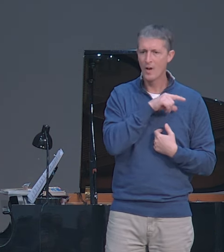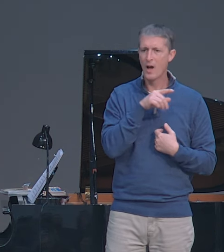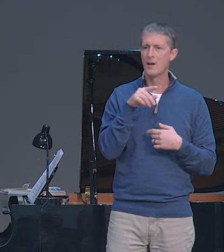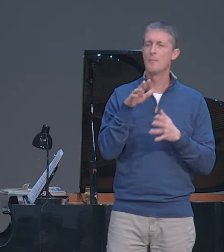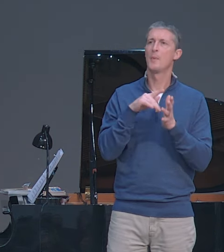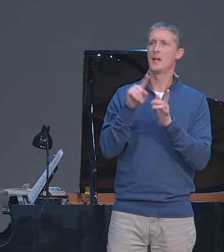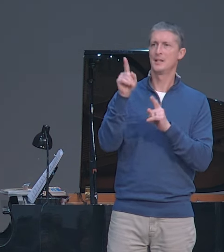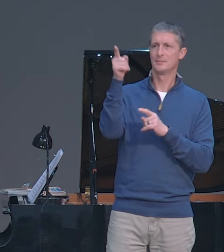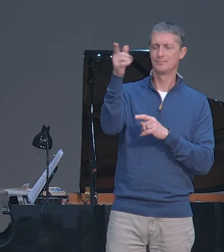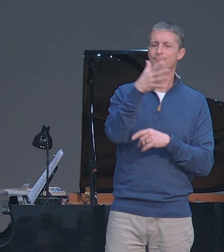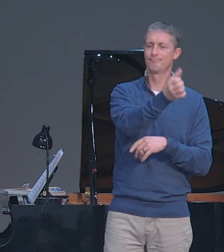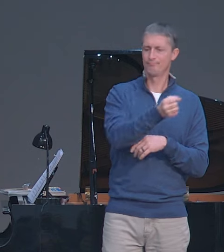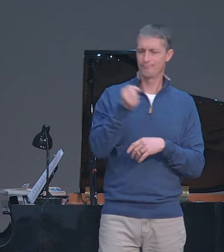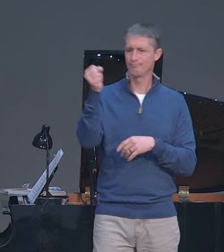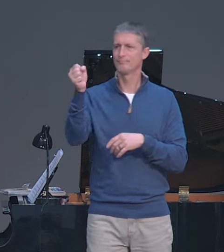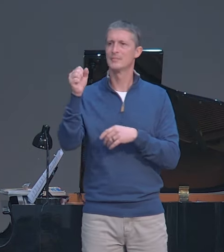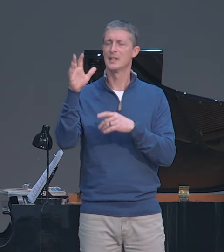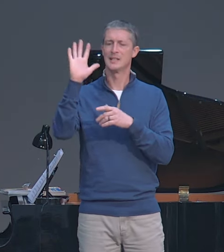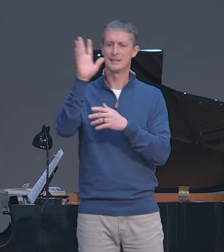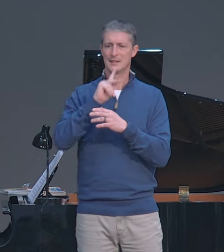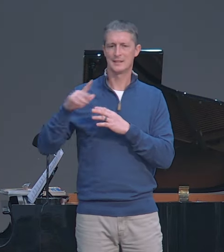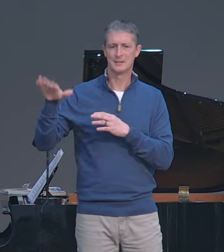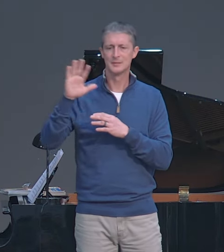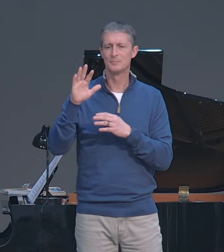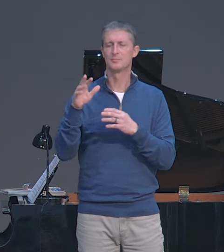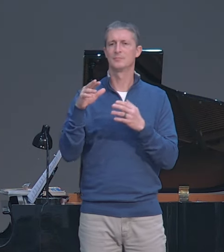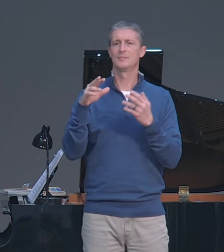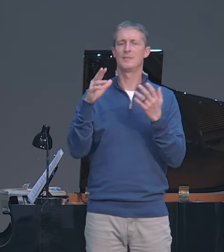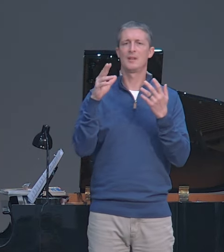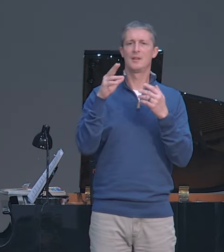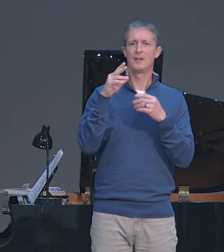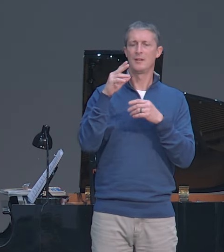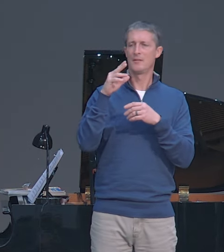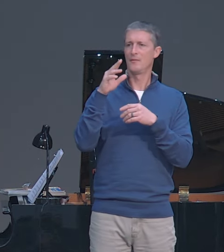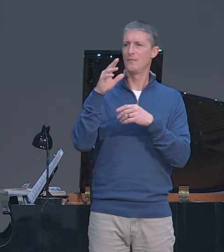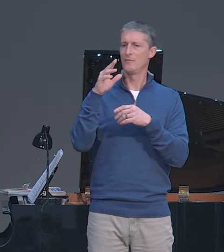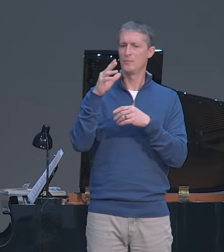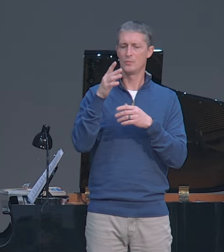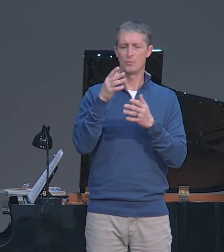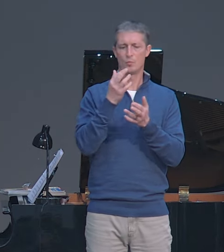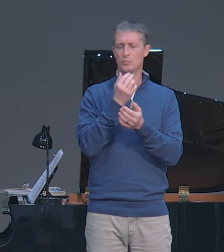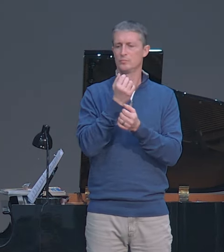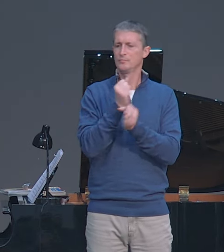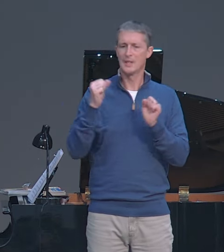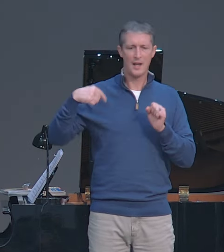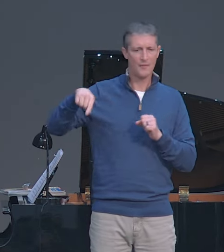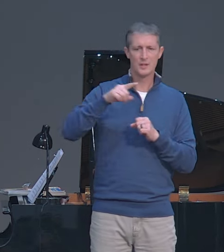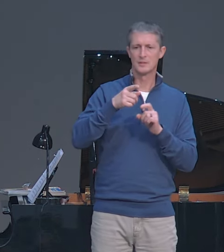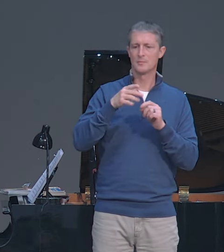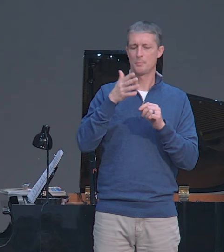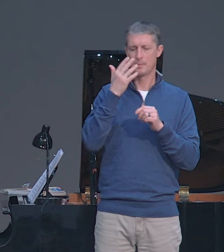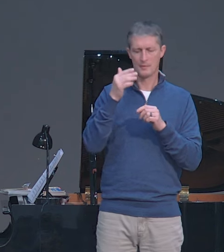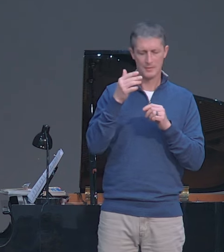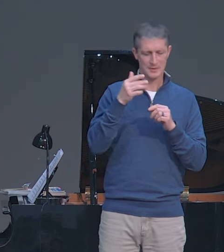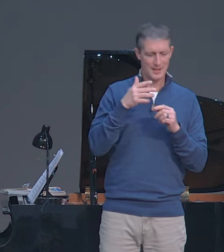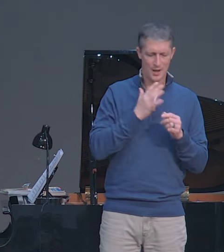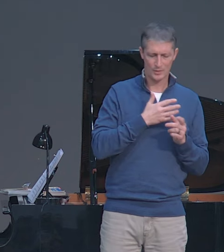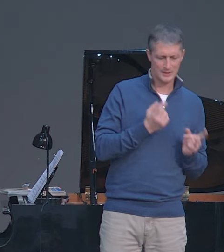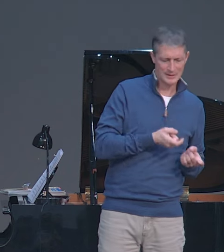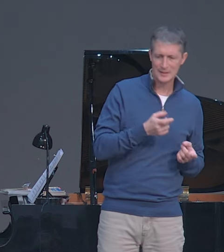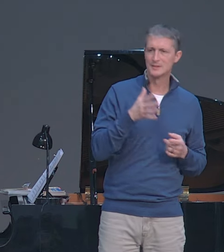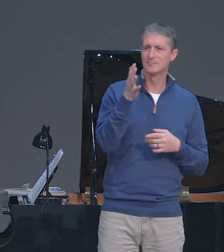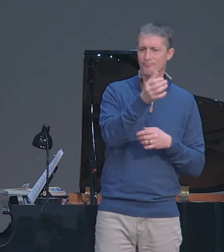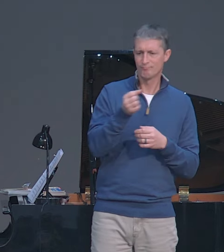kingdom of his Son and who redeemed and forgave us from sin is none other than